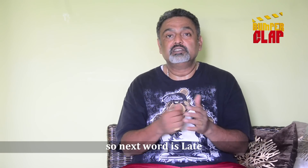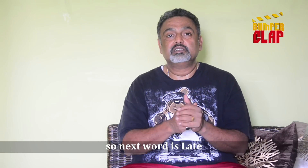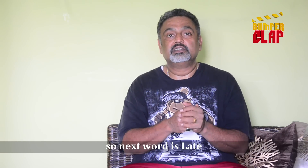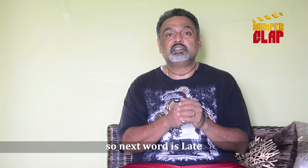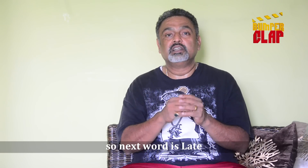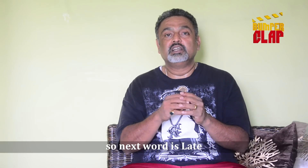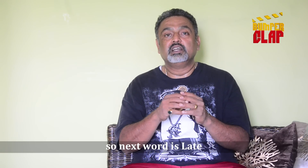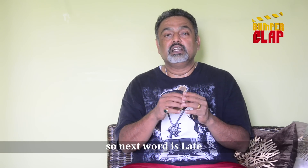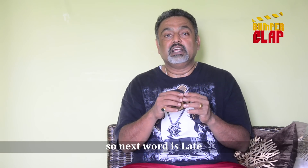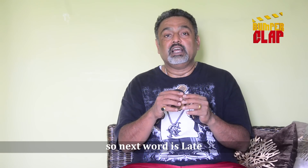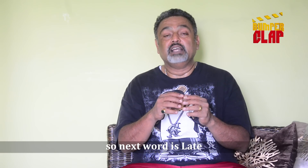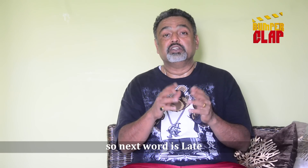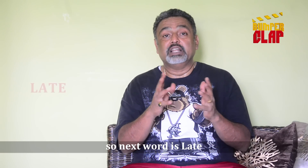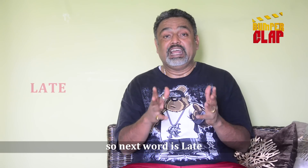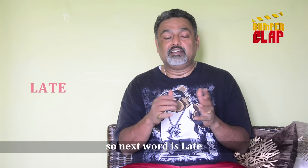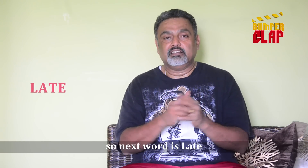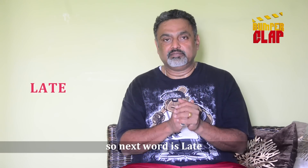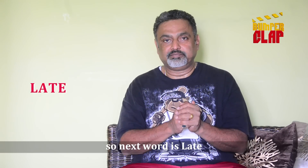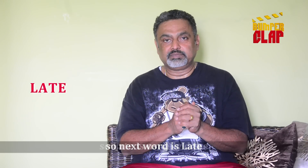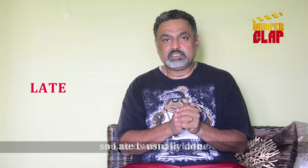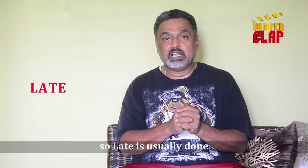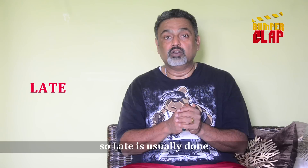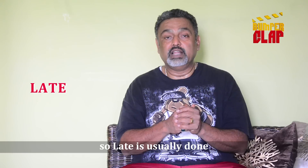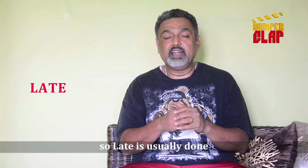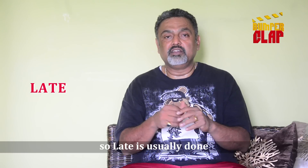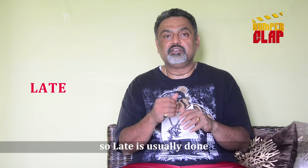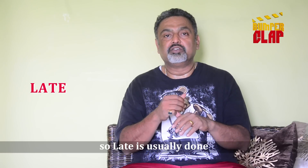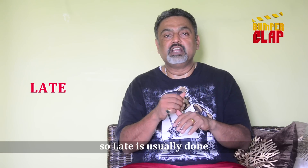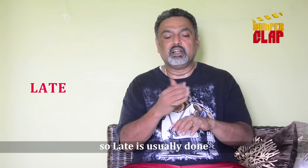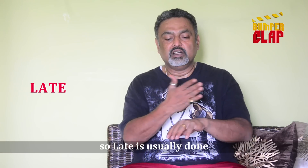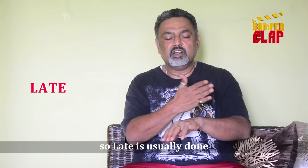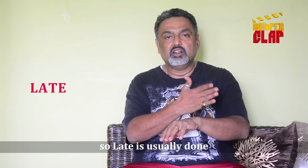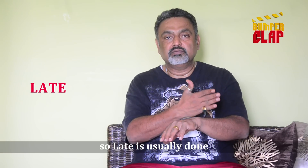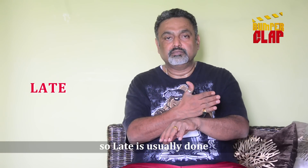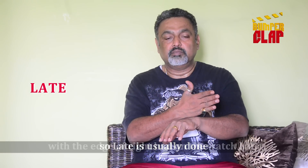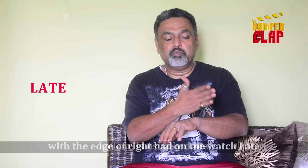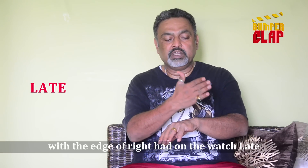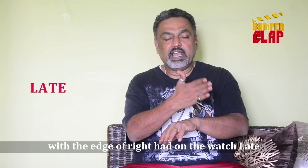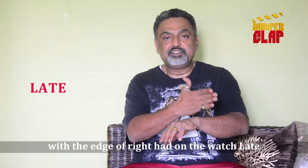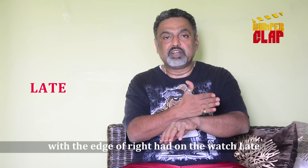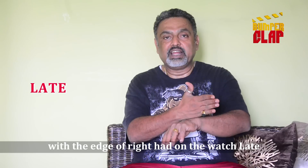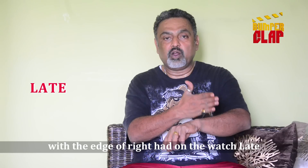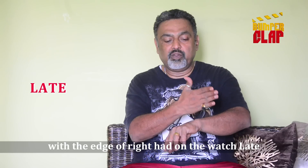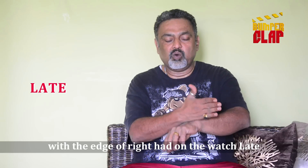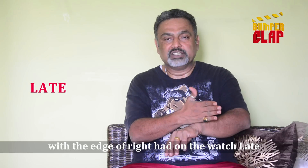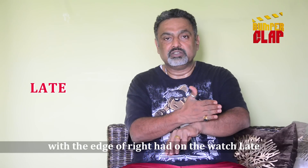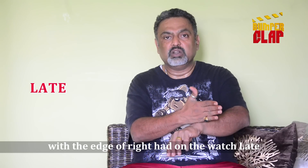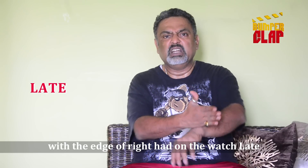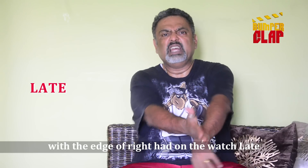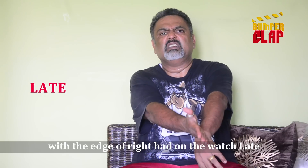is late now late is really done with the edge of the right hand on the watch you were late